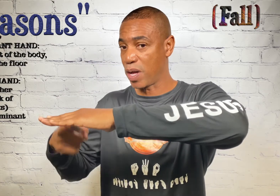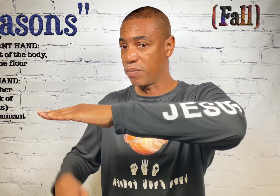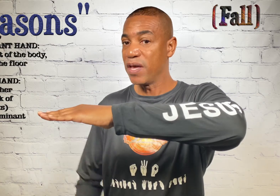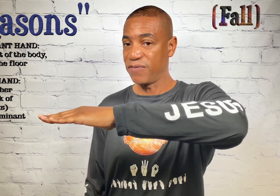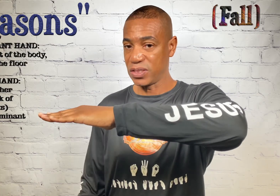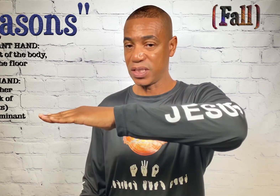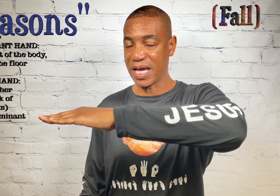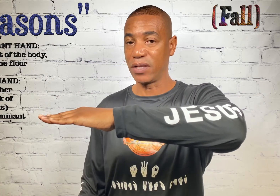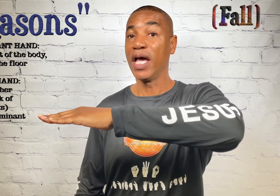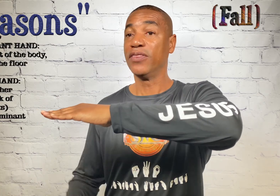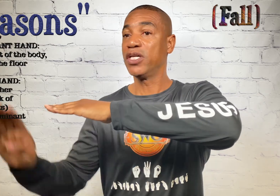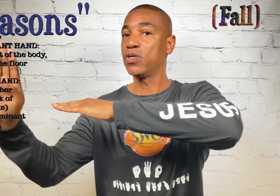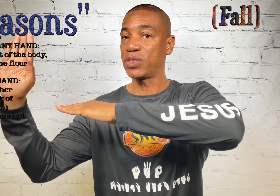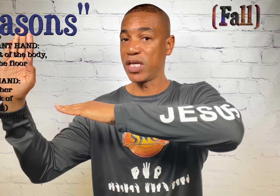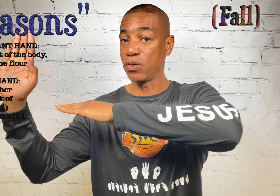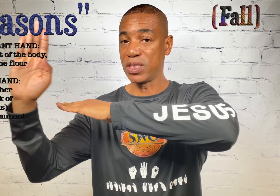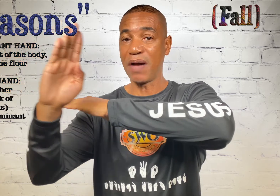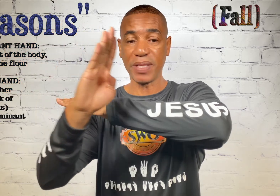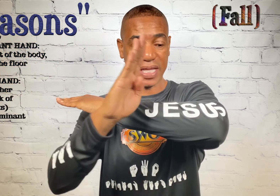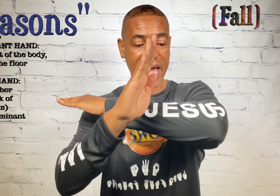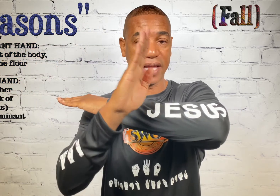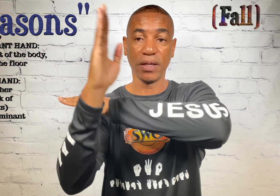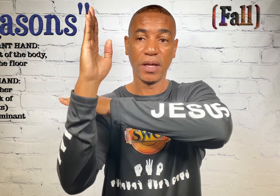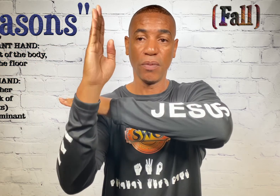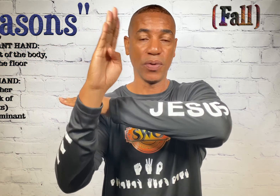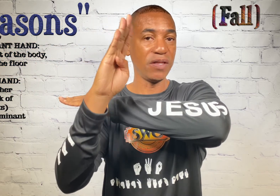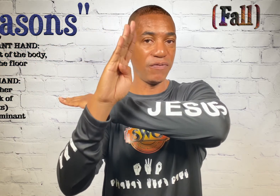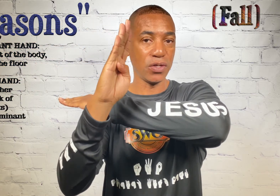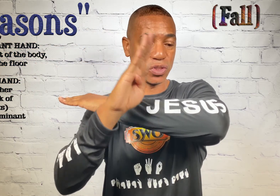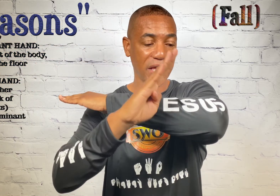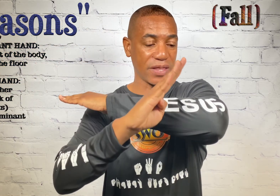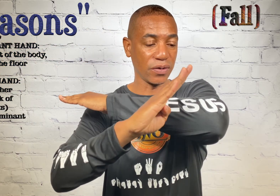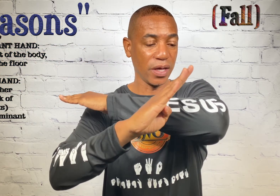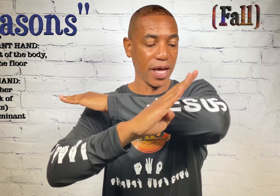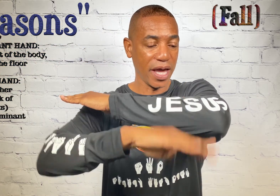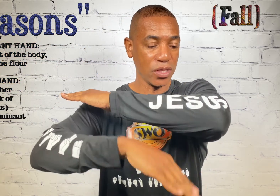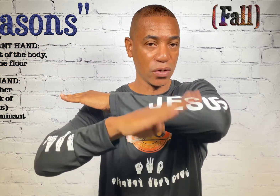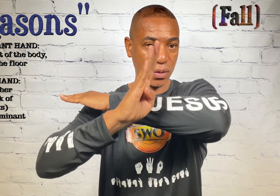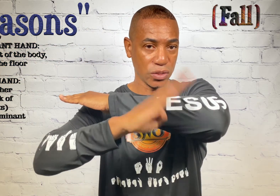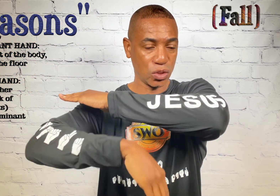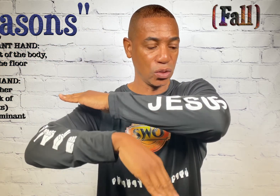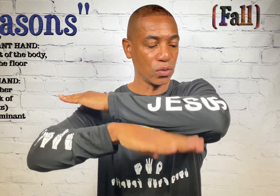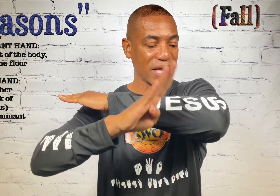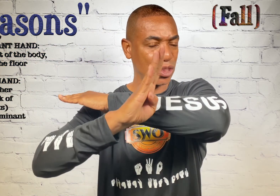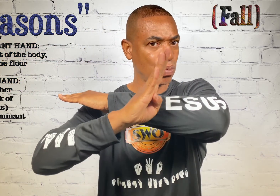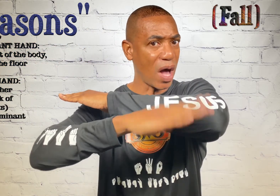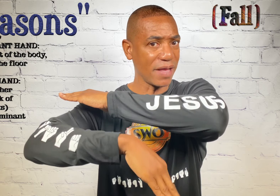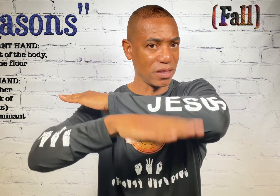palm facing down. Then you'll take your dominant hand, bring the fingers together, and you'll like swap the